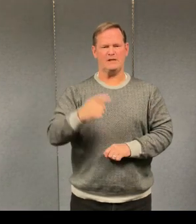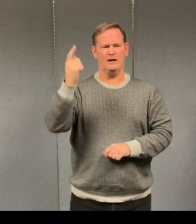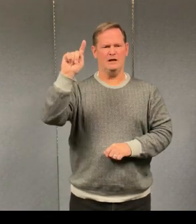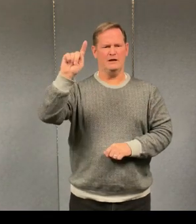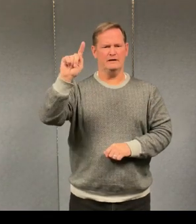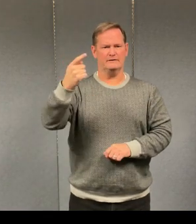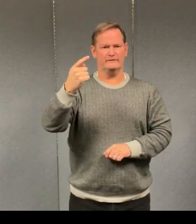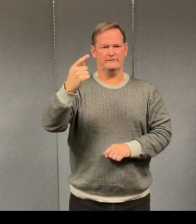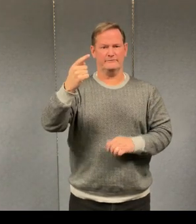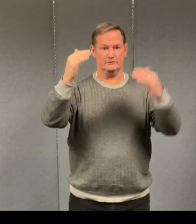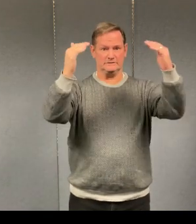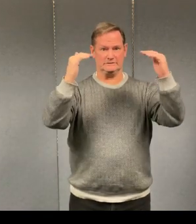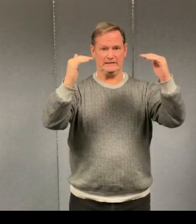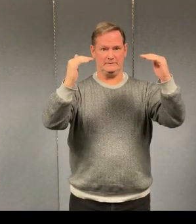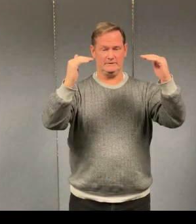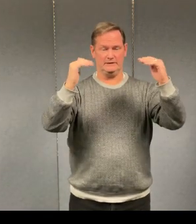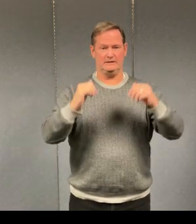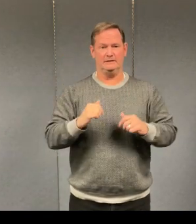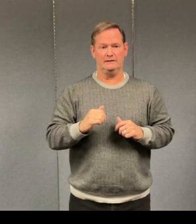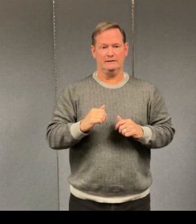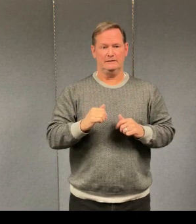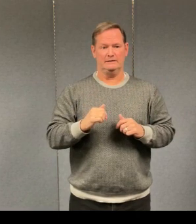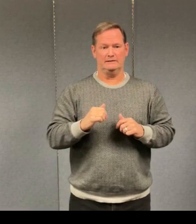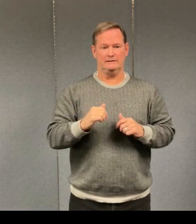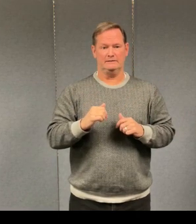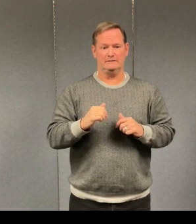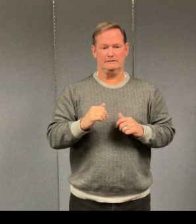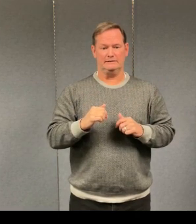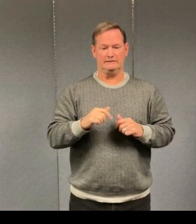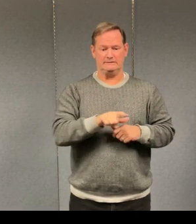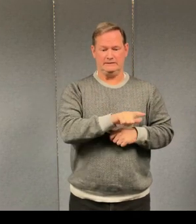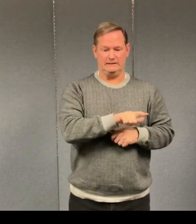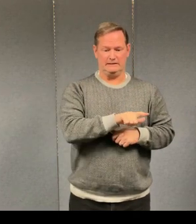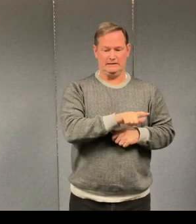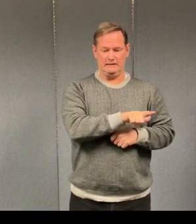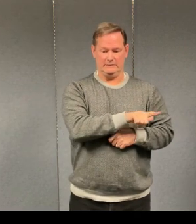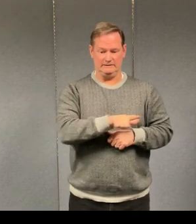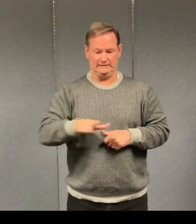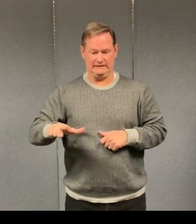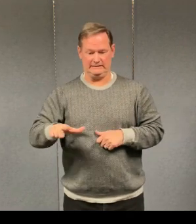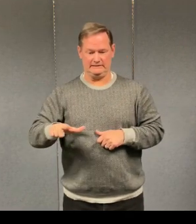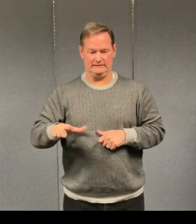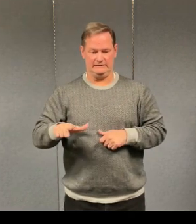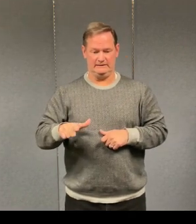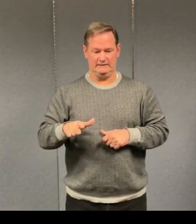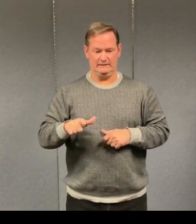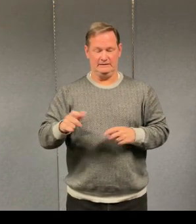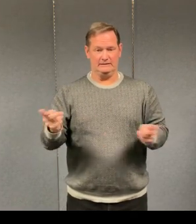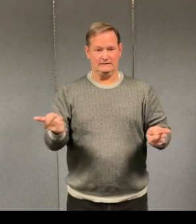that new volume formula we practiced yesterday. Now, how do we calculate